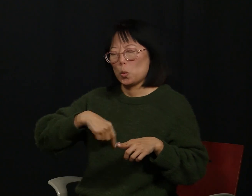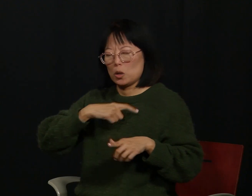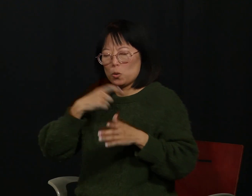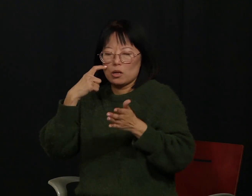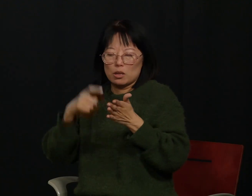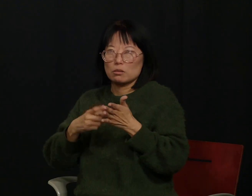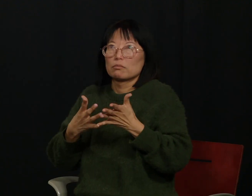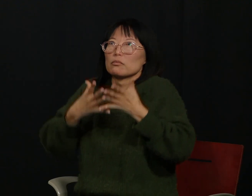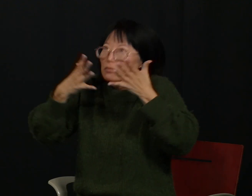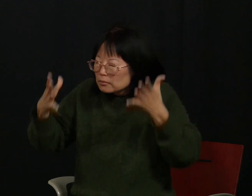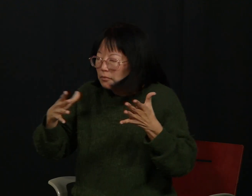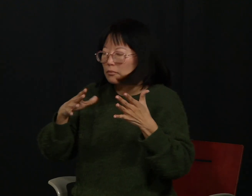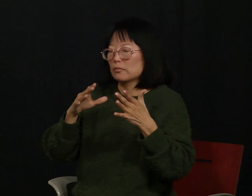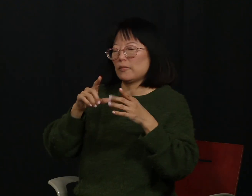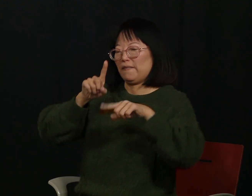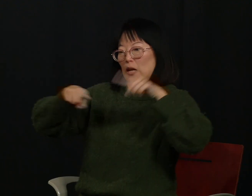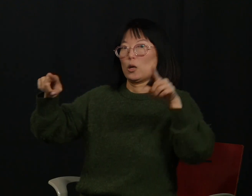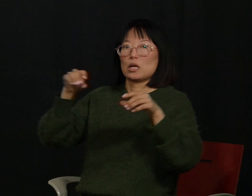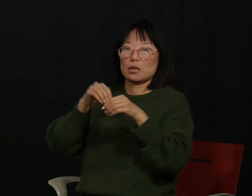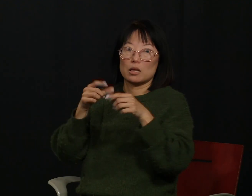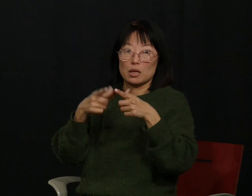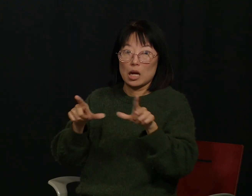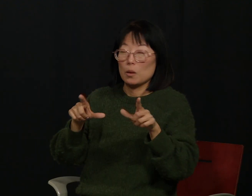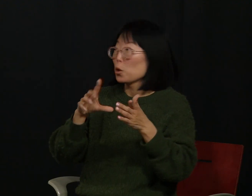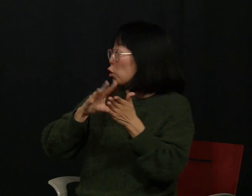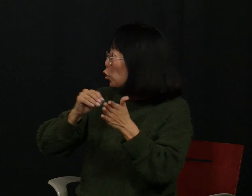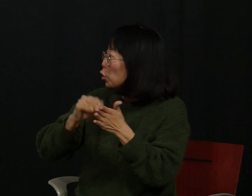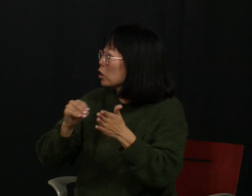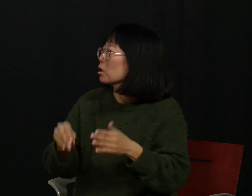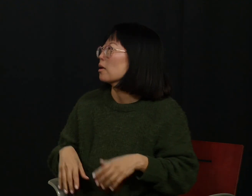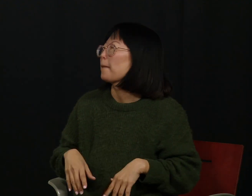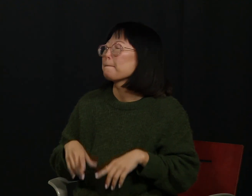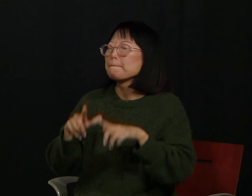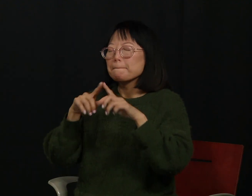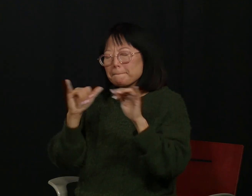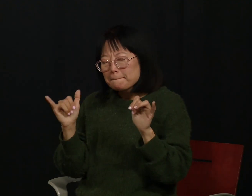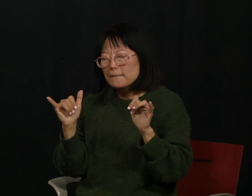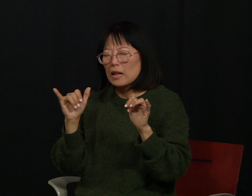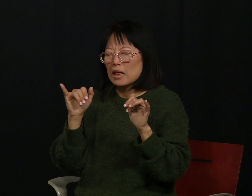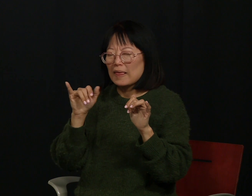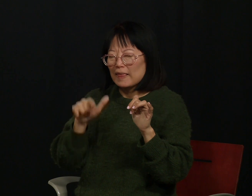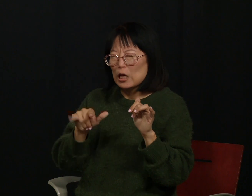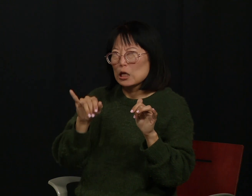and monolingual. There's a lot of variation in language learning. At the same time,